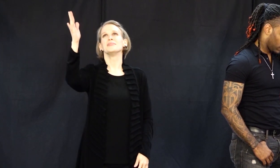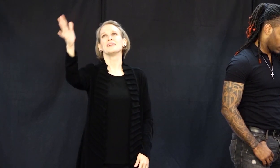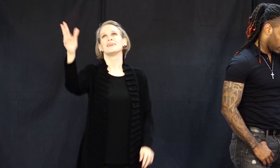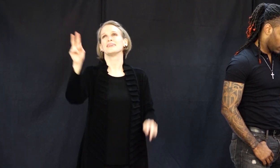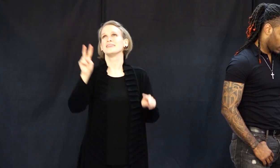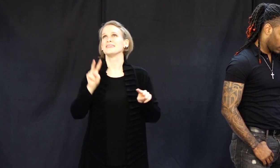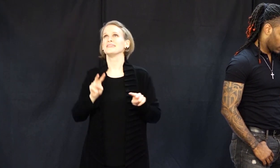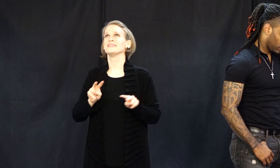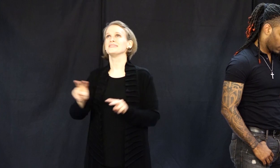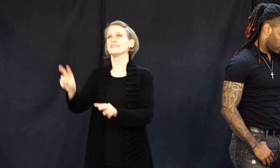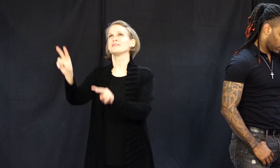Someday,